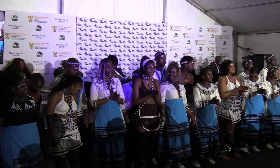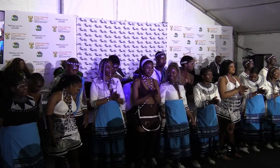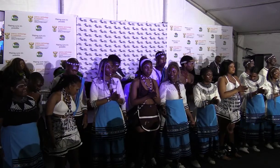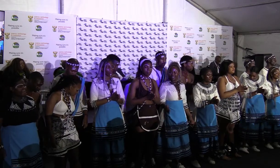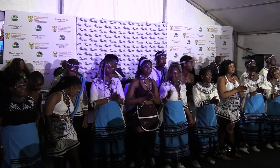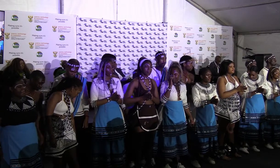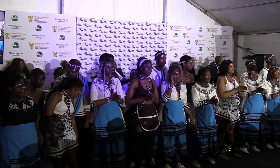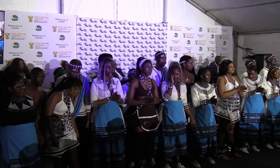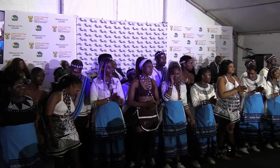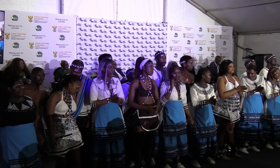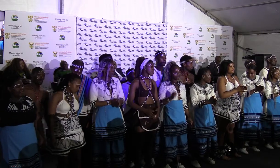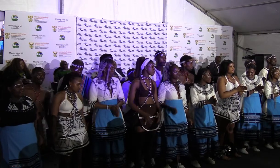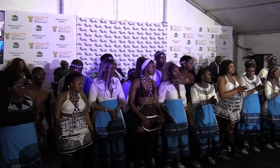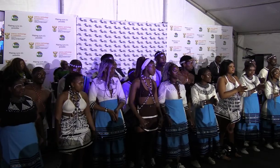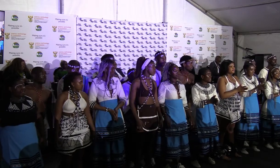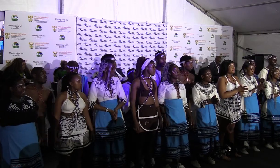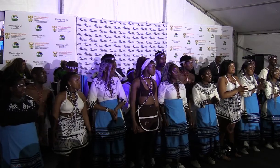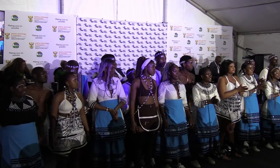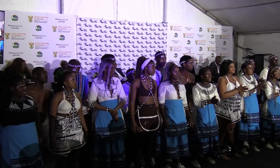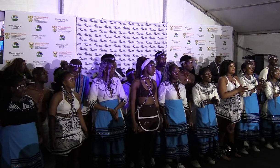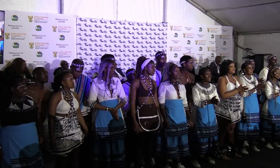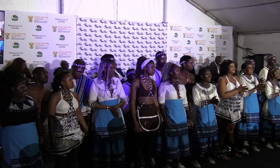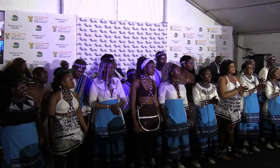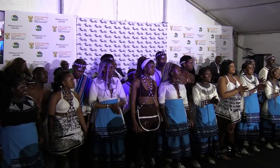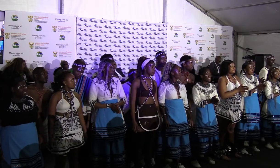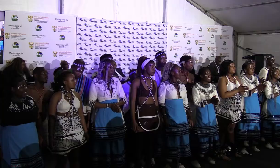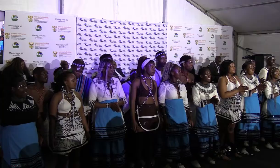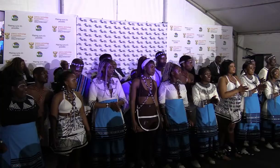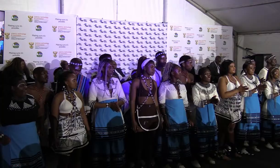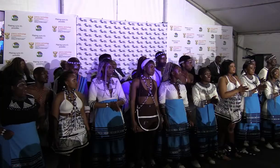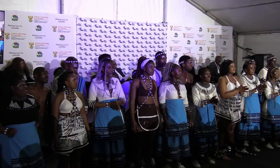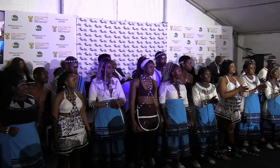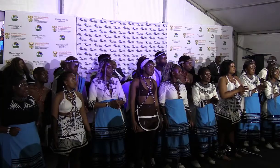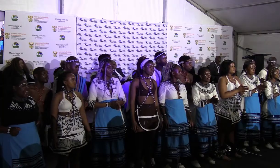Nami bekade ixelwa mani